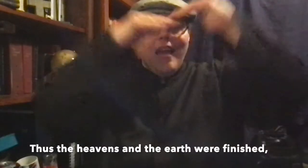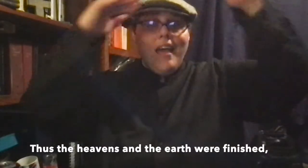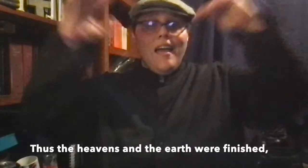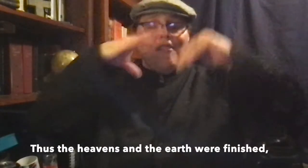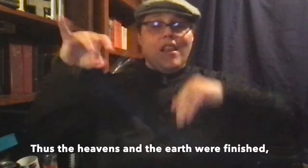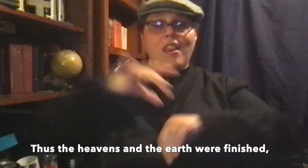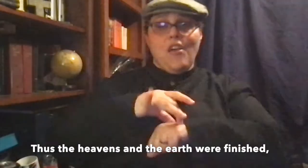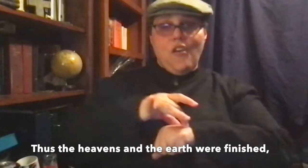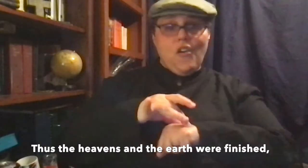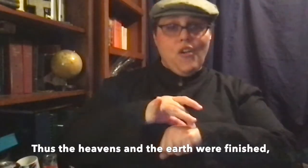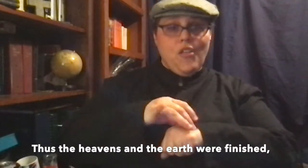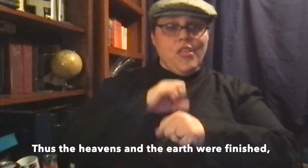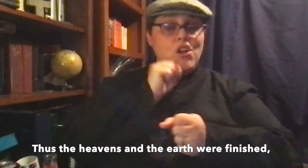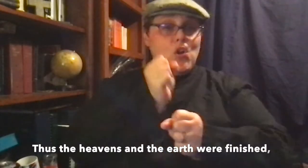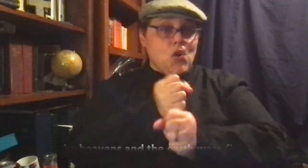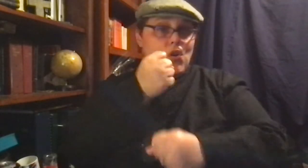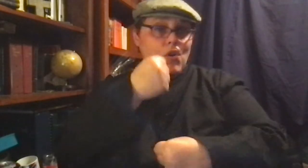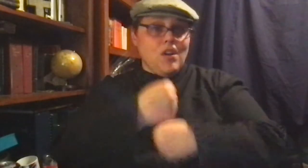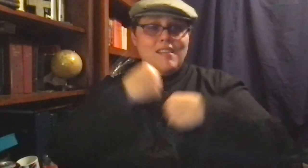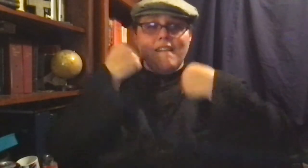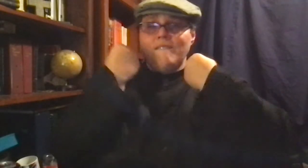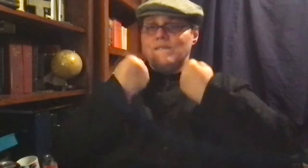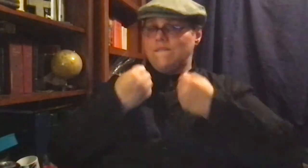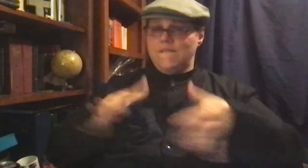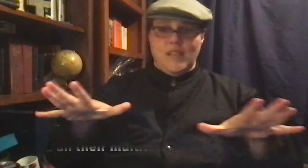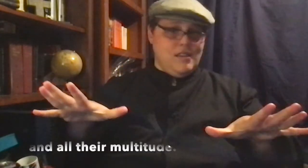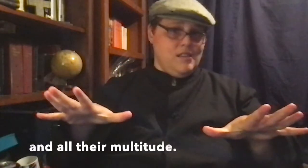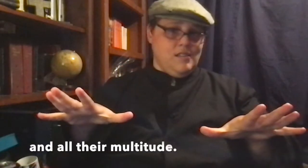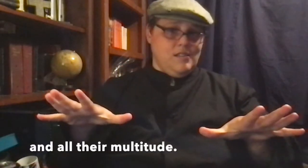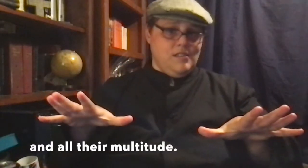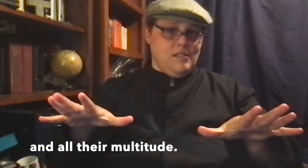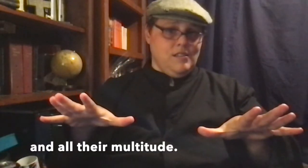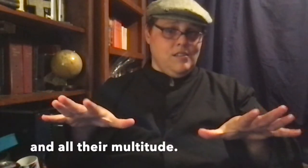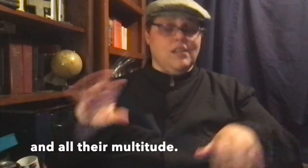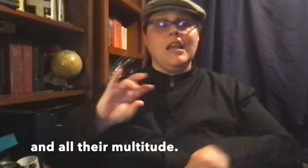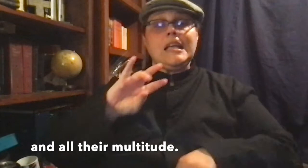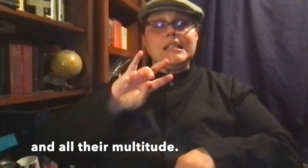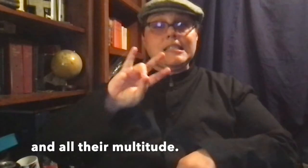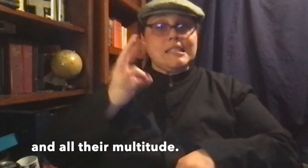Thus the heavens and the earth were finished, and all their multitude.